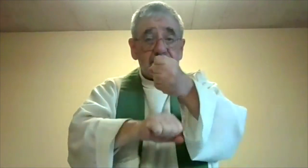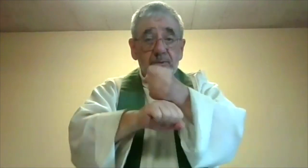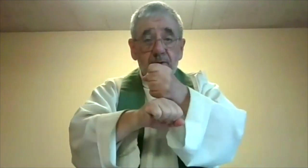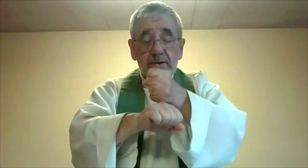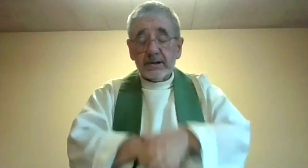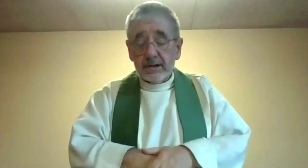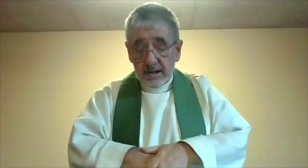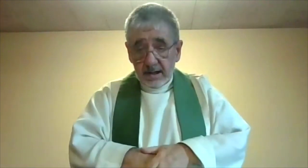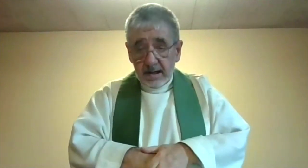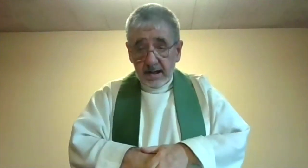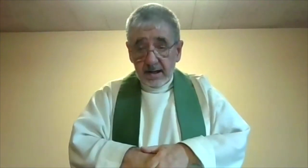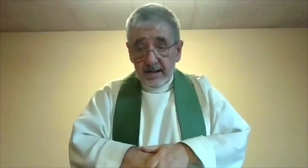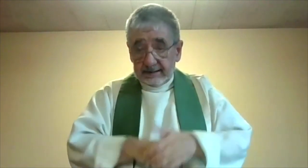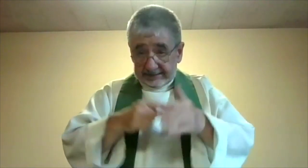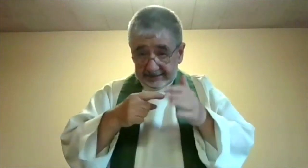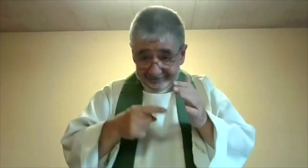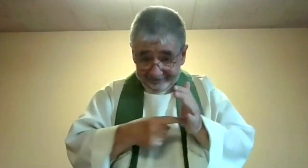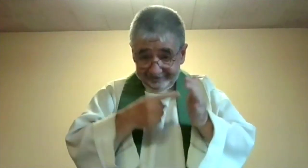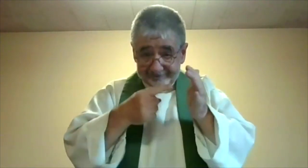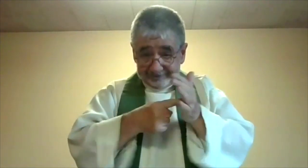in need of our support.